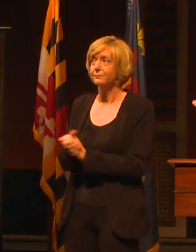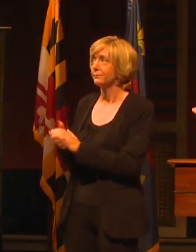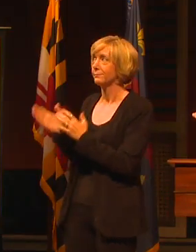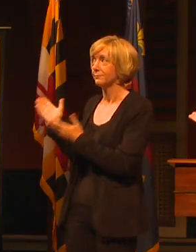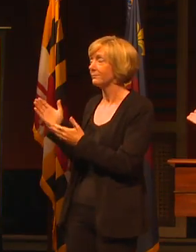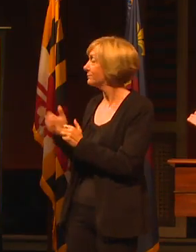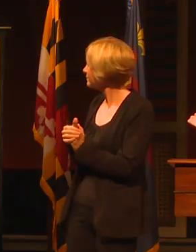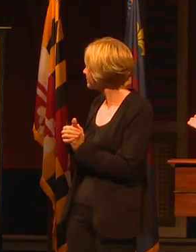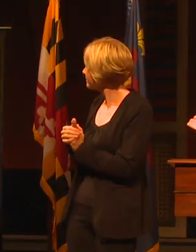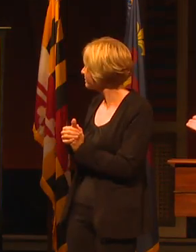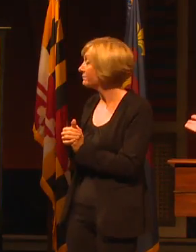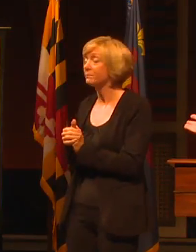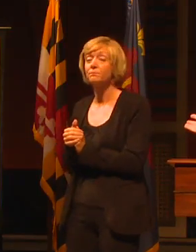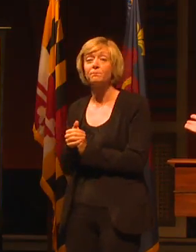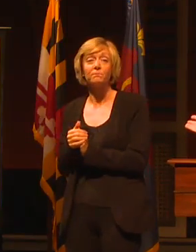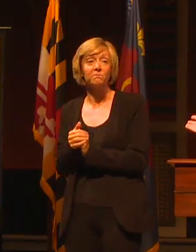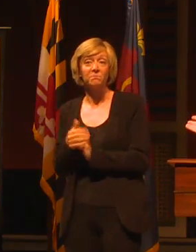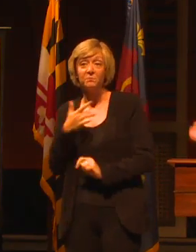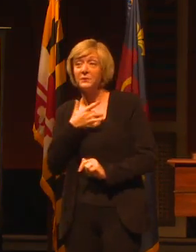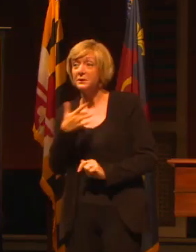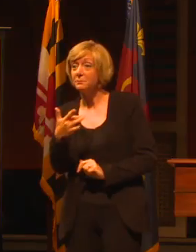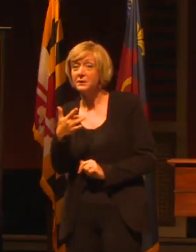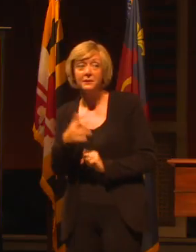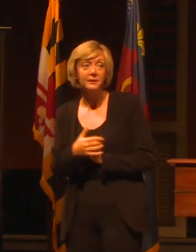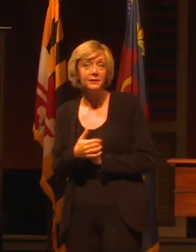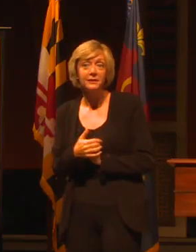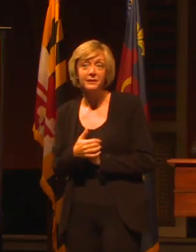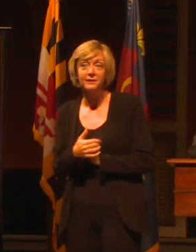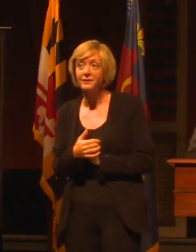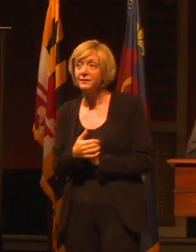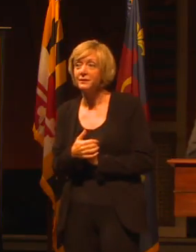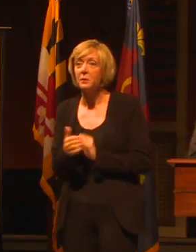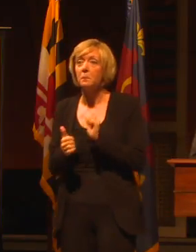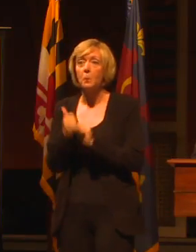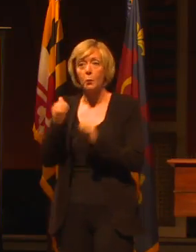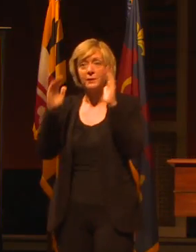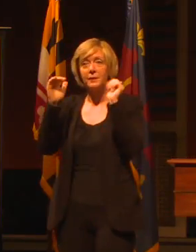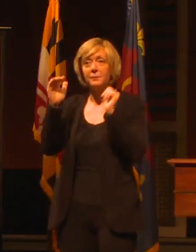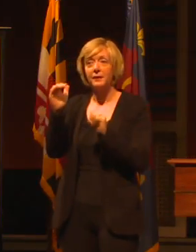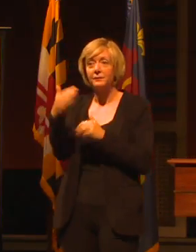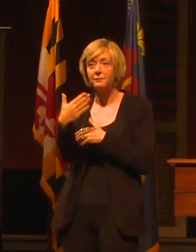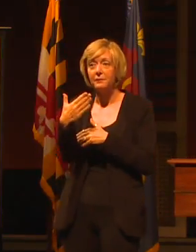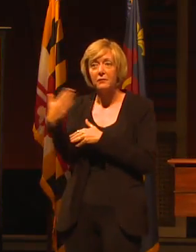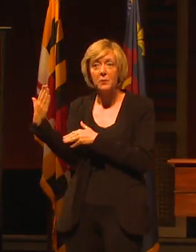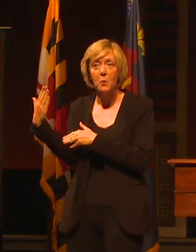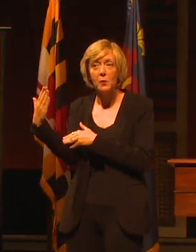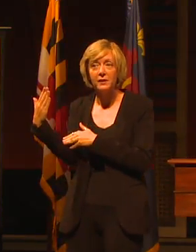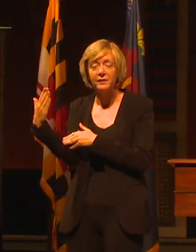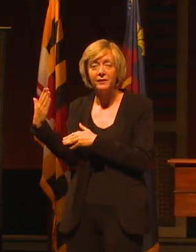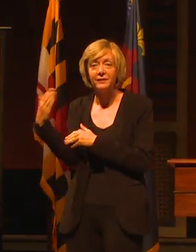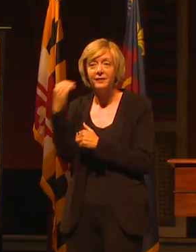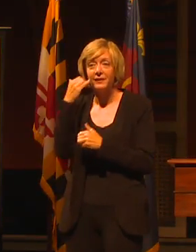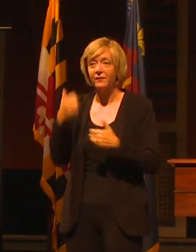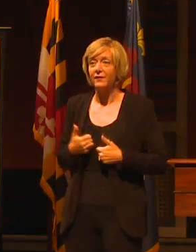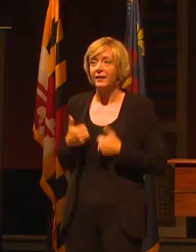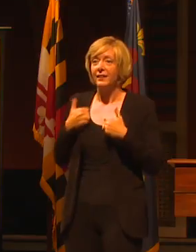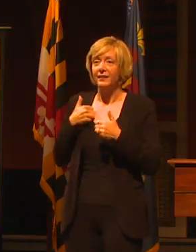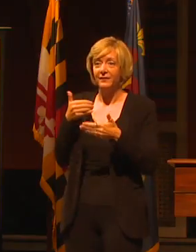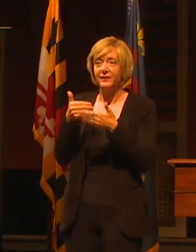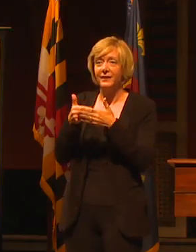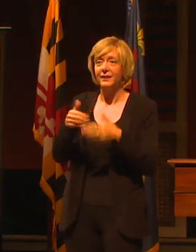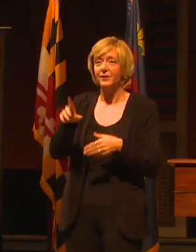this is what most people anticipate their life to be like as they live in the capital